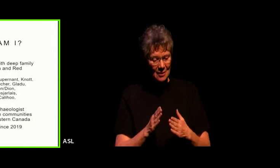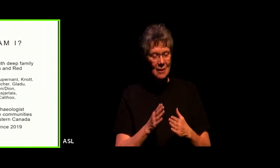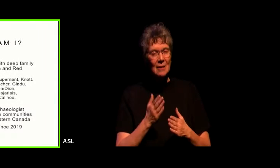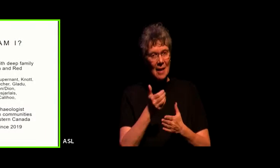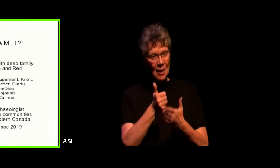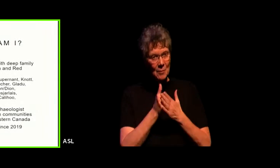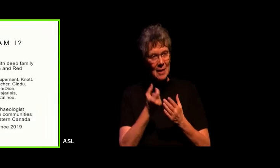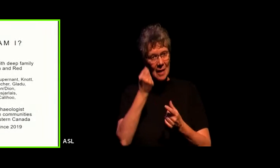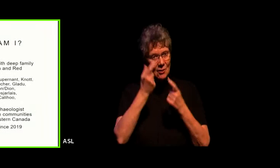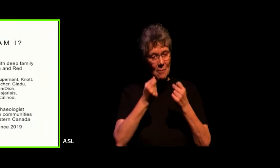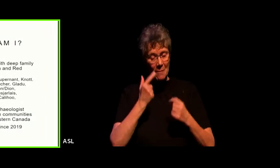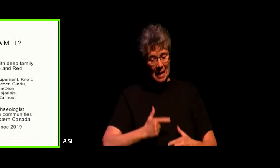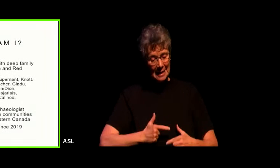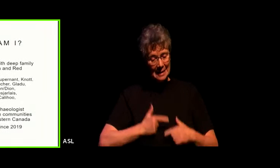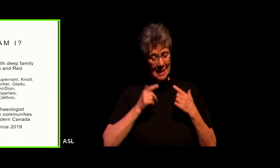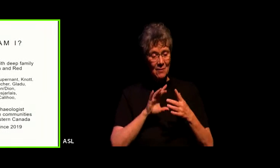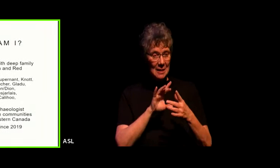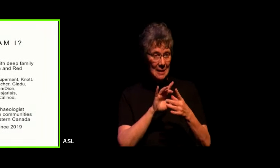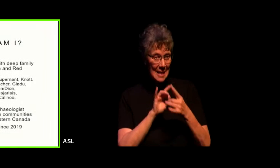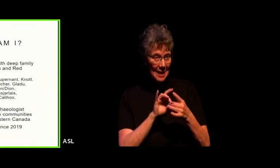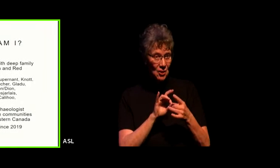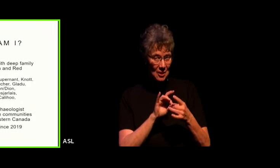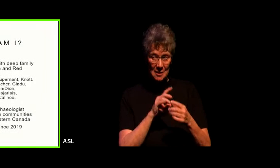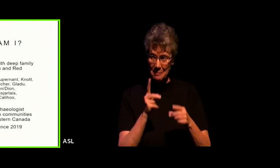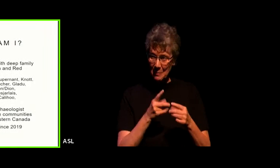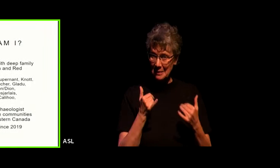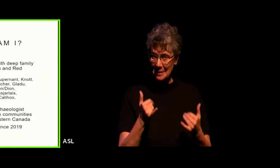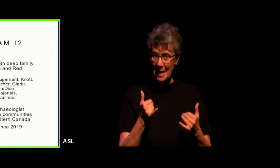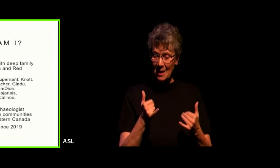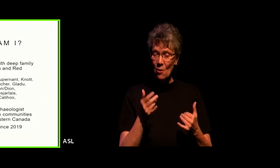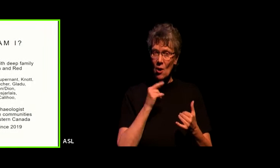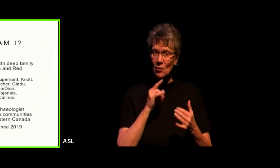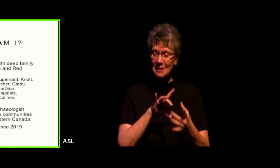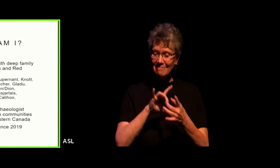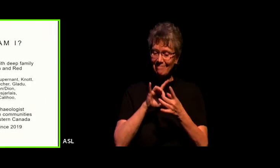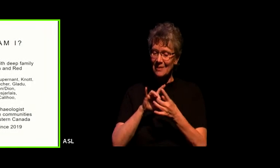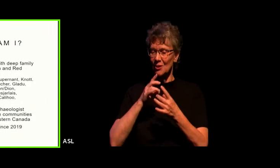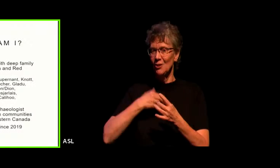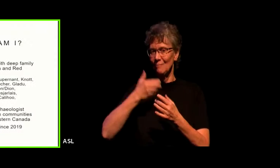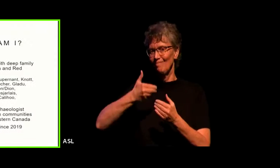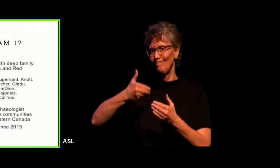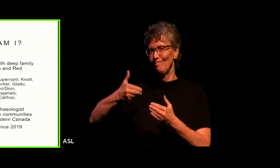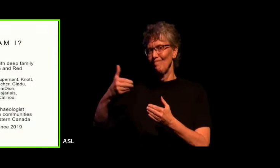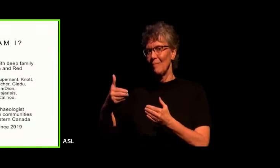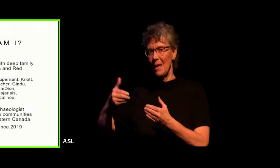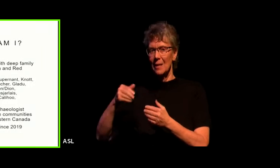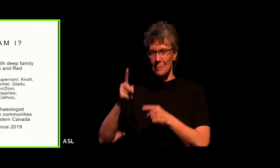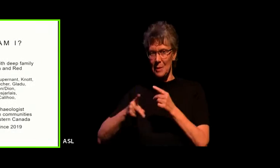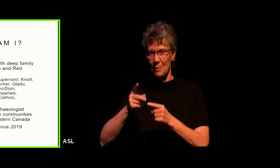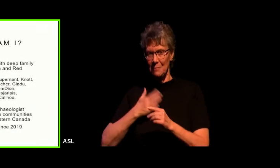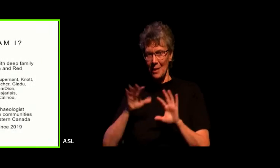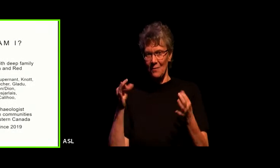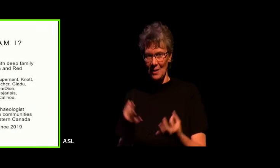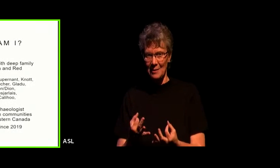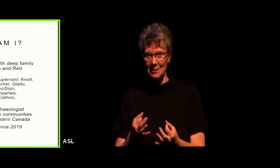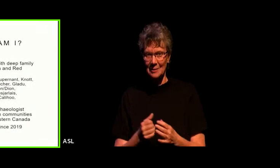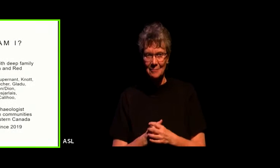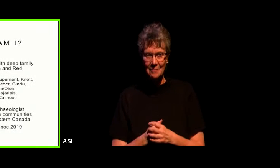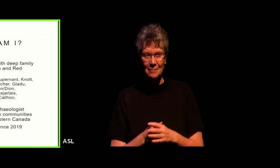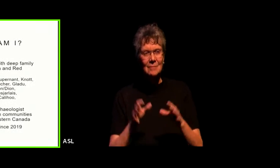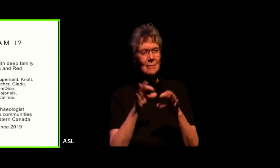the vibrant histories and lives of my ancestors. So it's really important for me to, talk that I am related to so